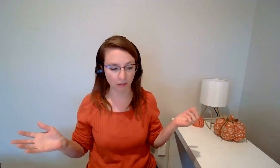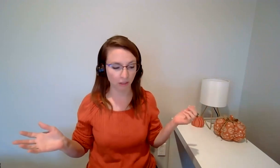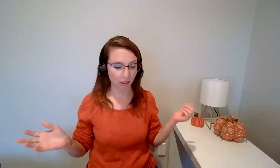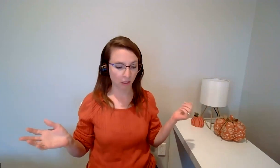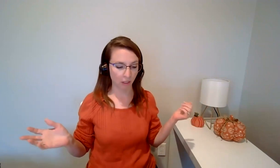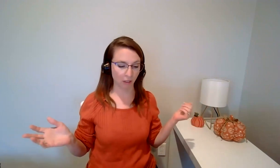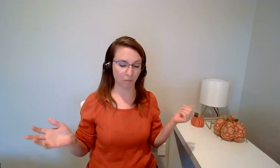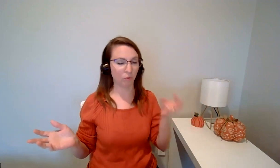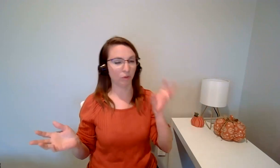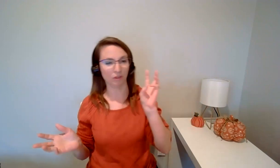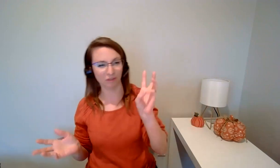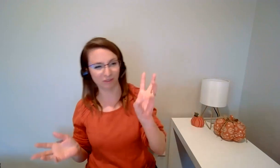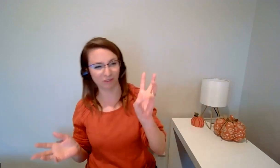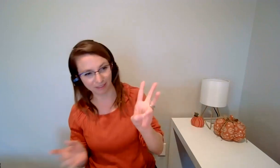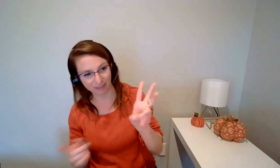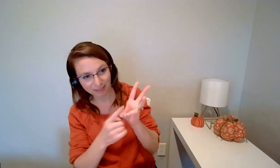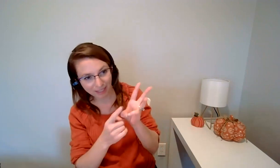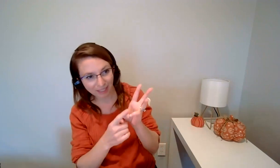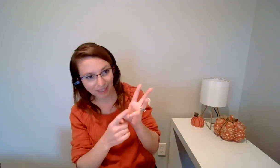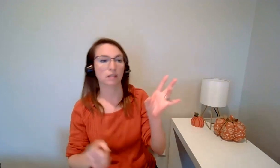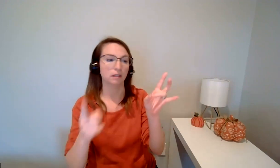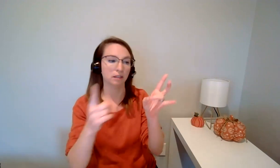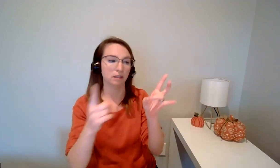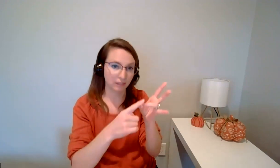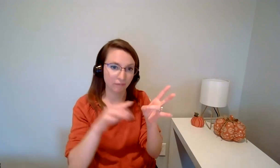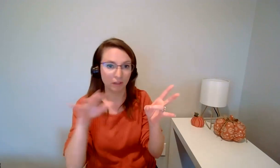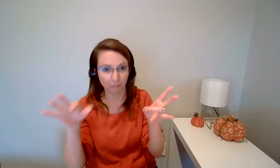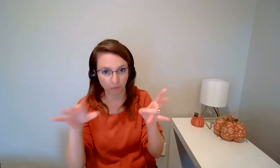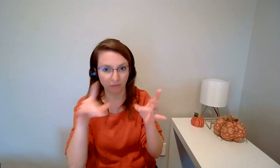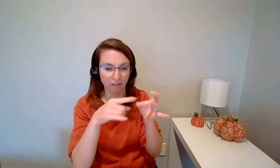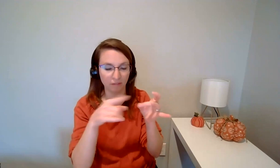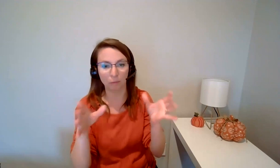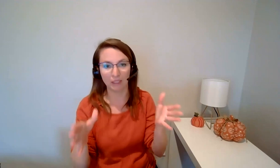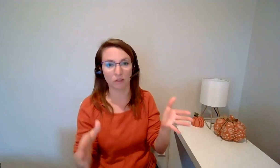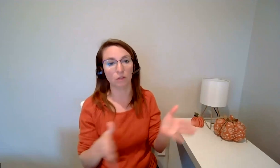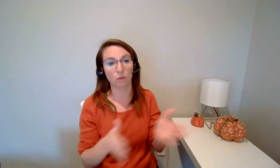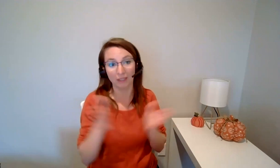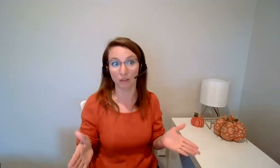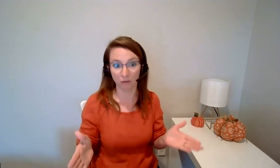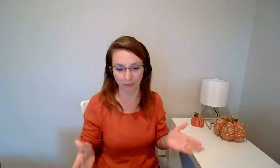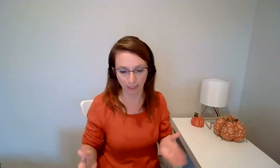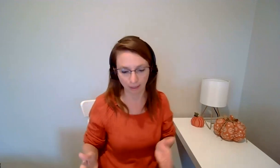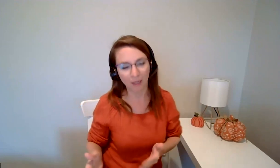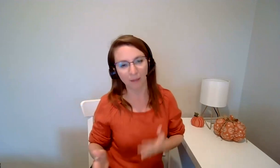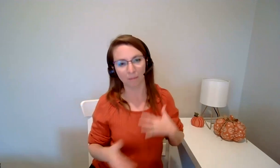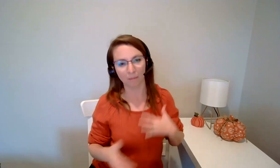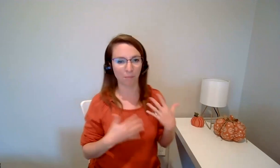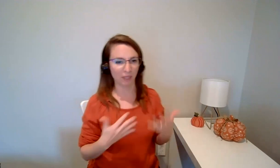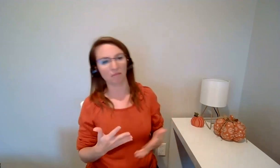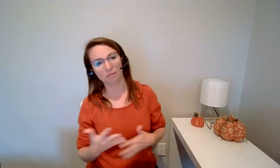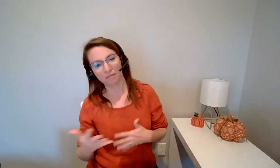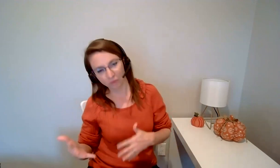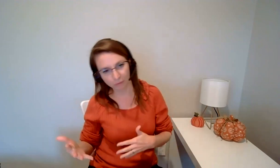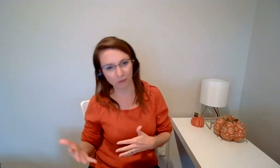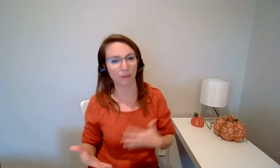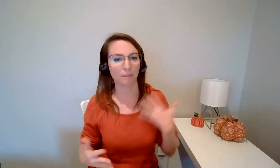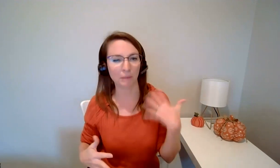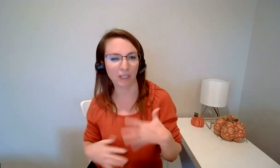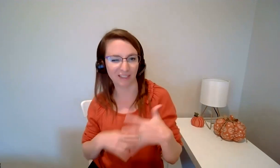information. You could also assign 6 and then 7 and provide the information. You can do that, but for the most part, people